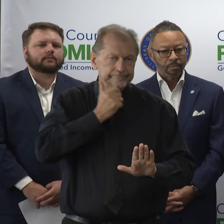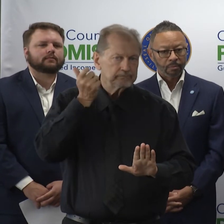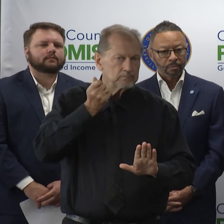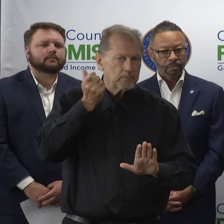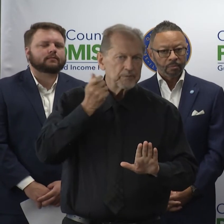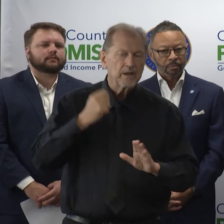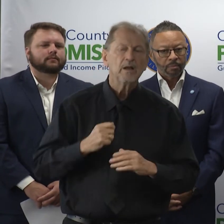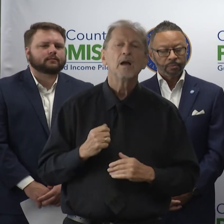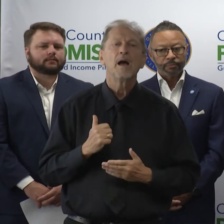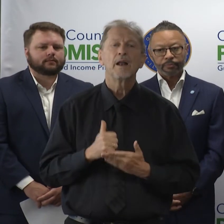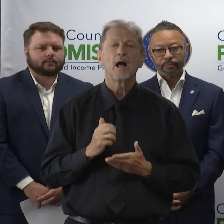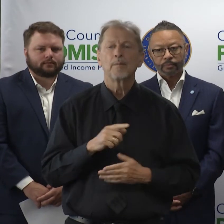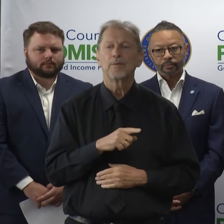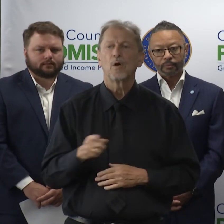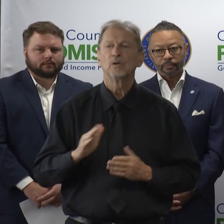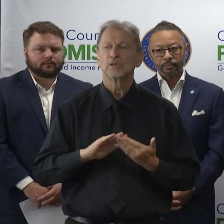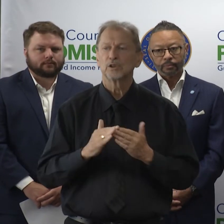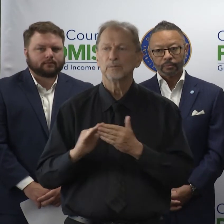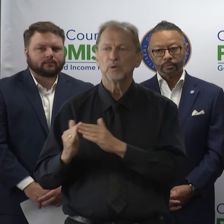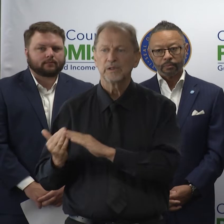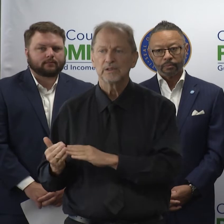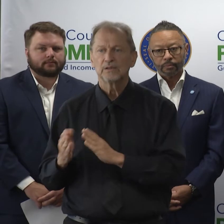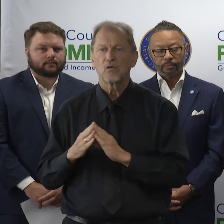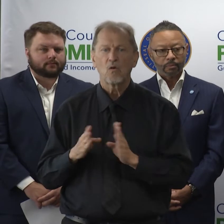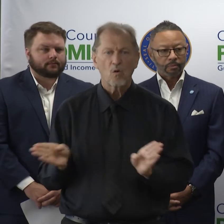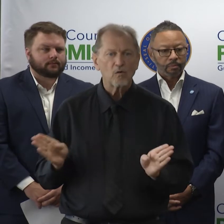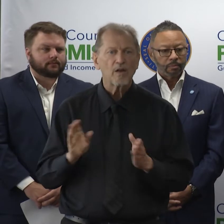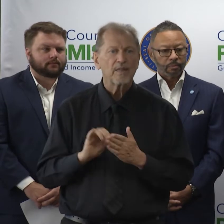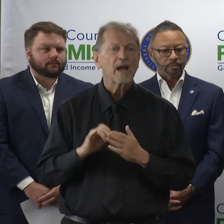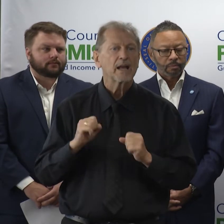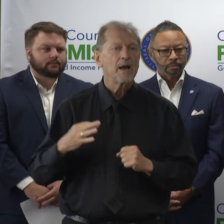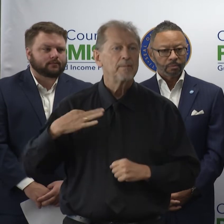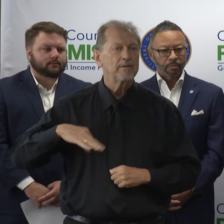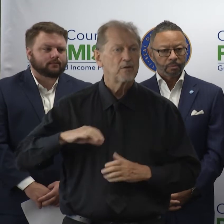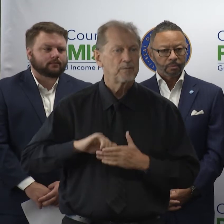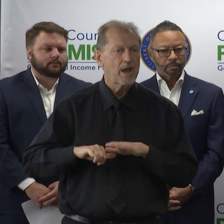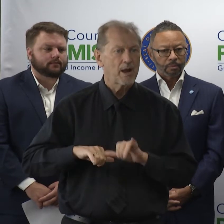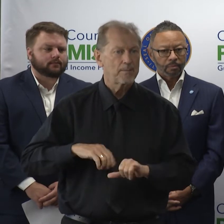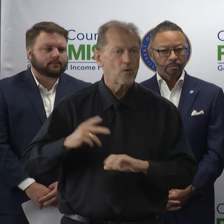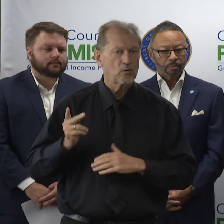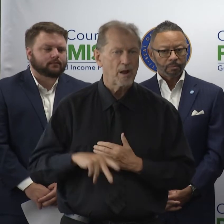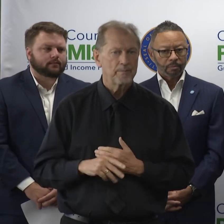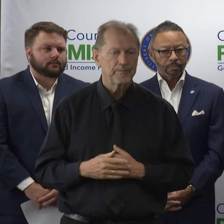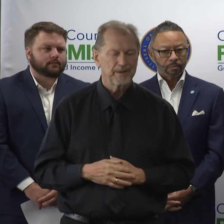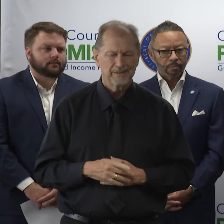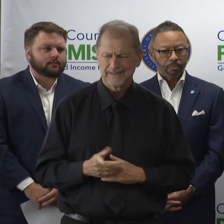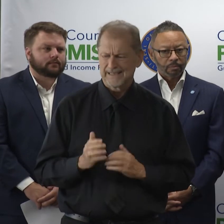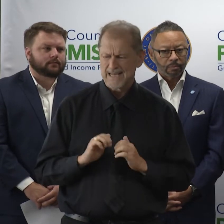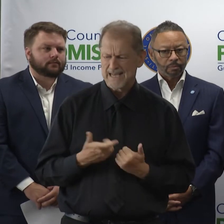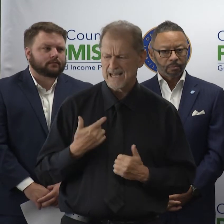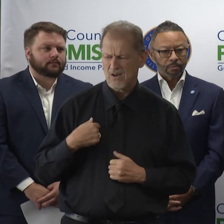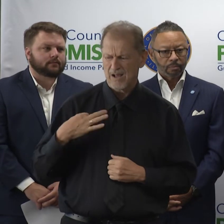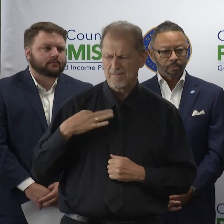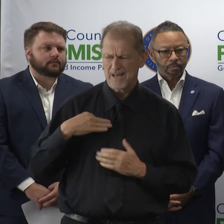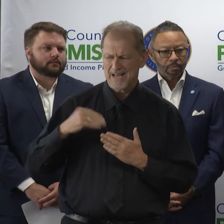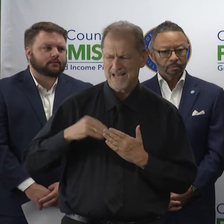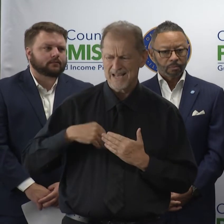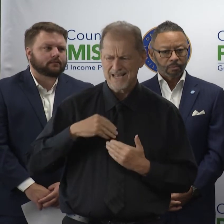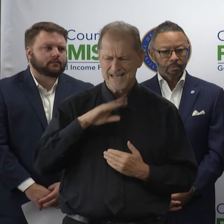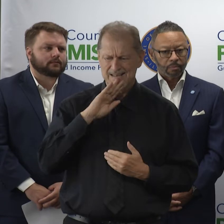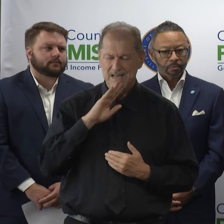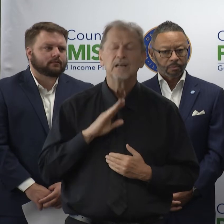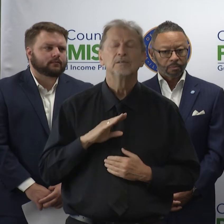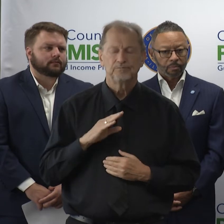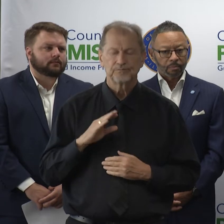we serve across the county stand to benefit from this program. There will be application assistance calendar available at Cook